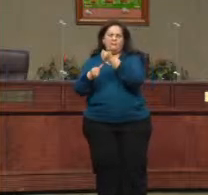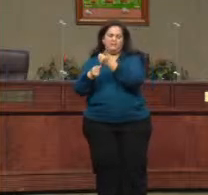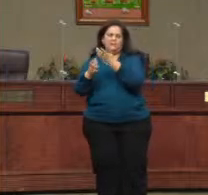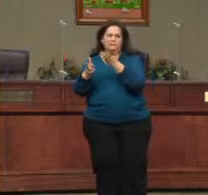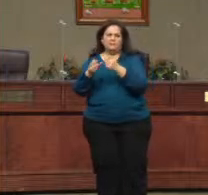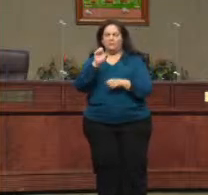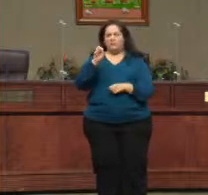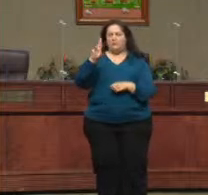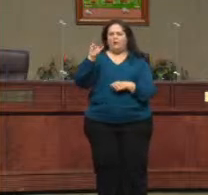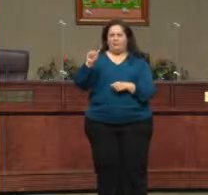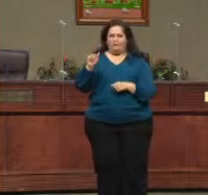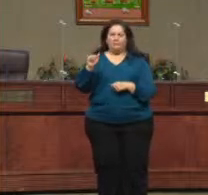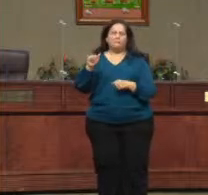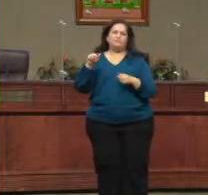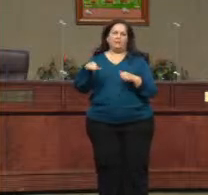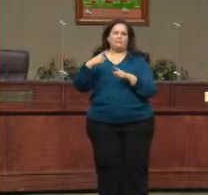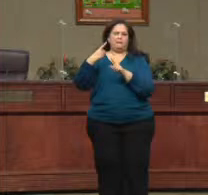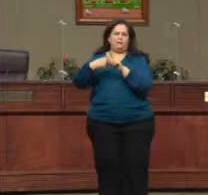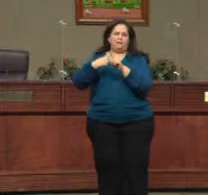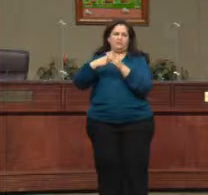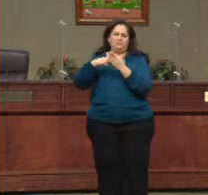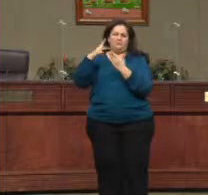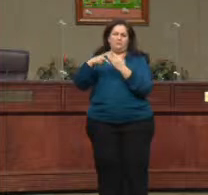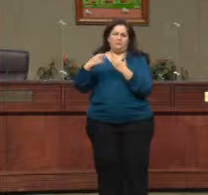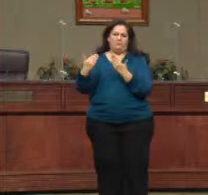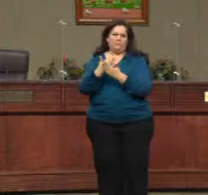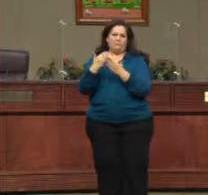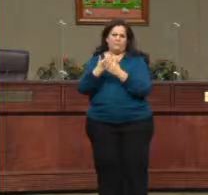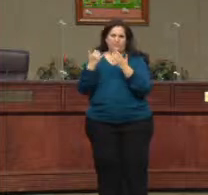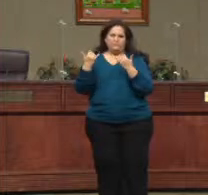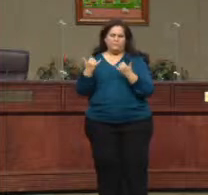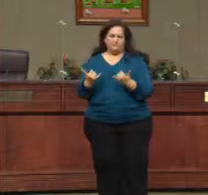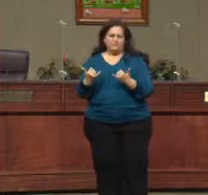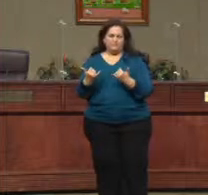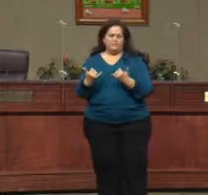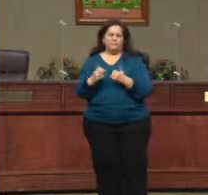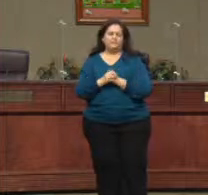our emergency rental assistance program.